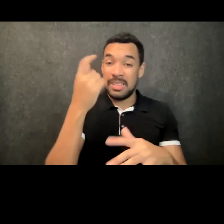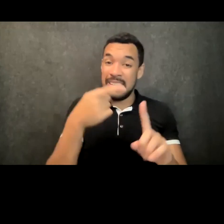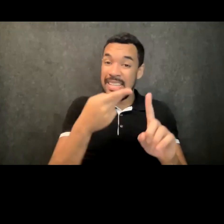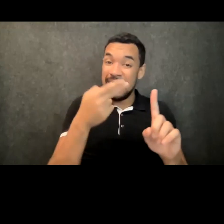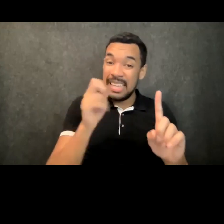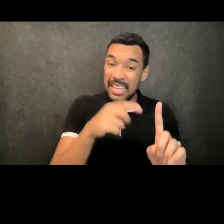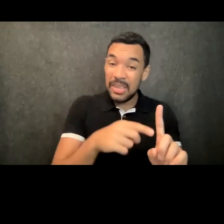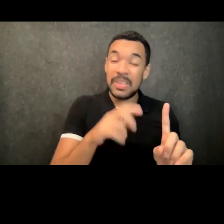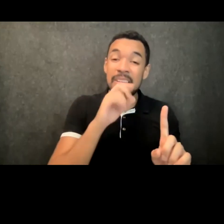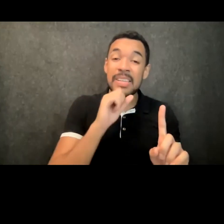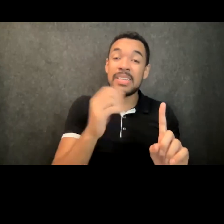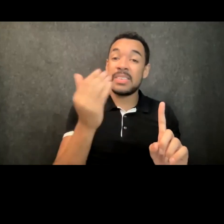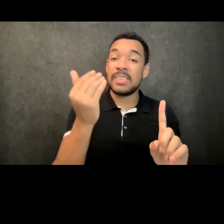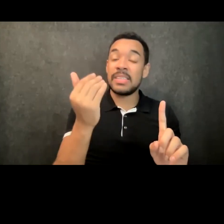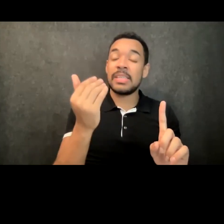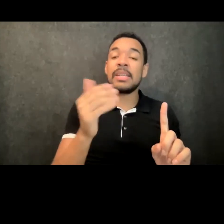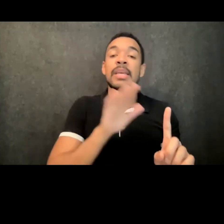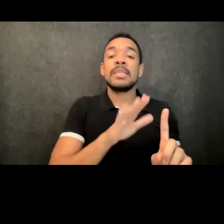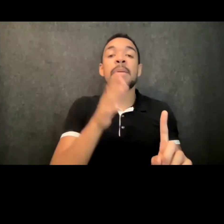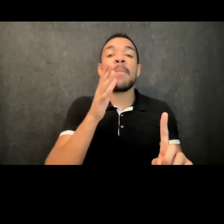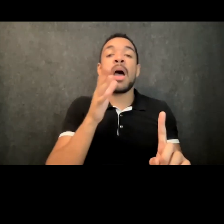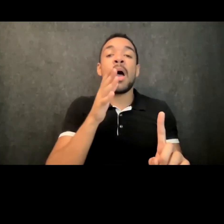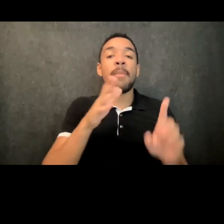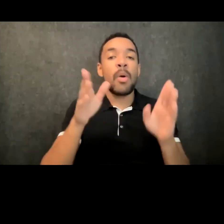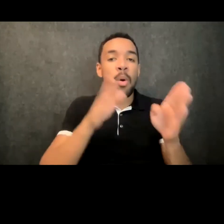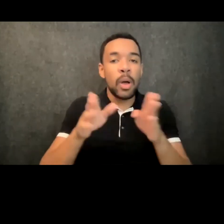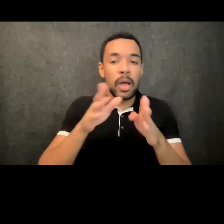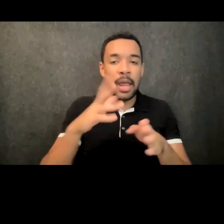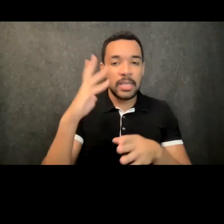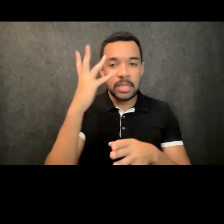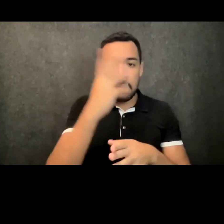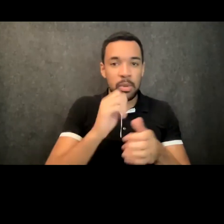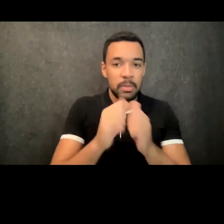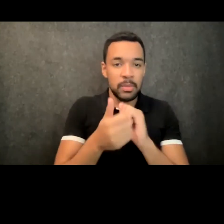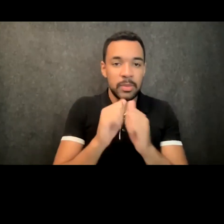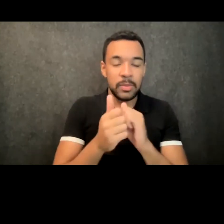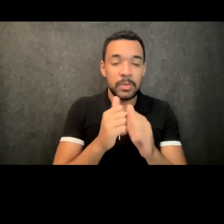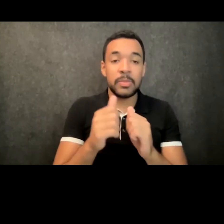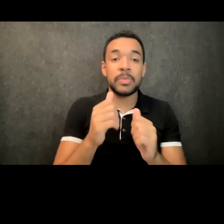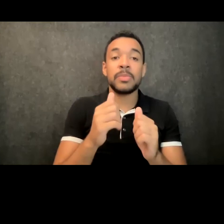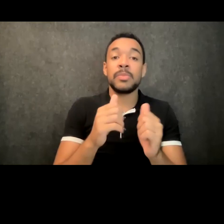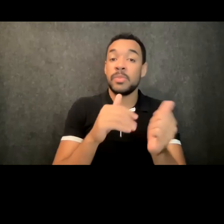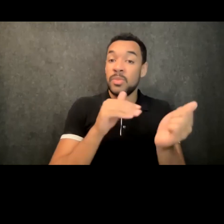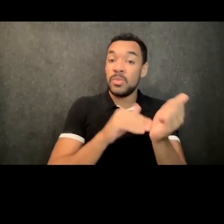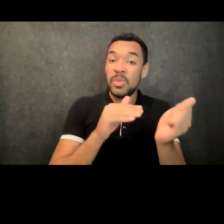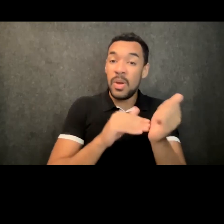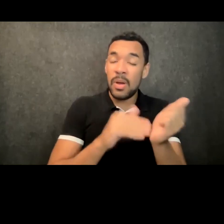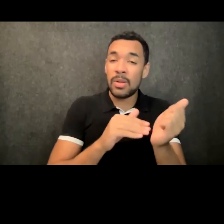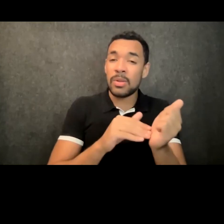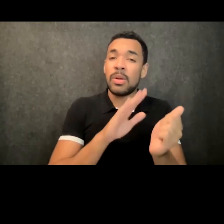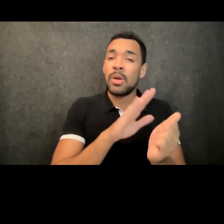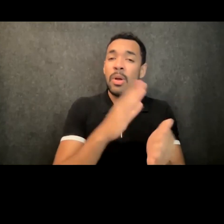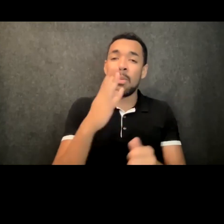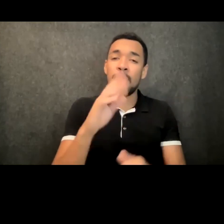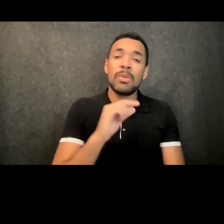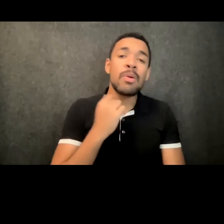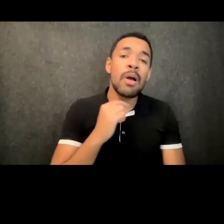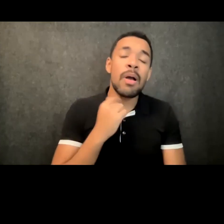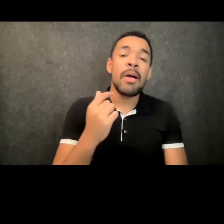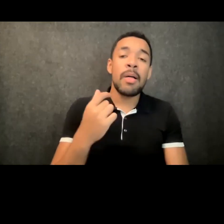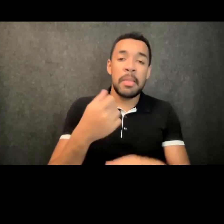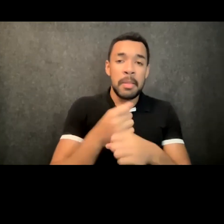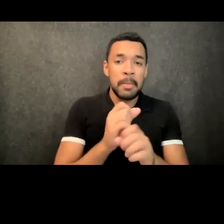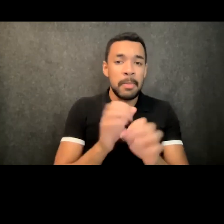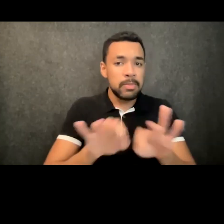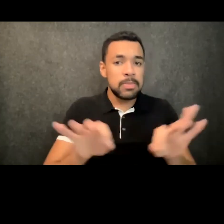beauty pageant, summoned doctors and engineers from her barangay, her blue collar made worthy among them if she